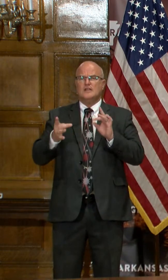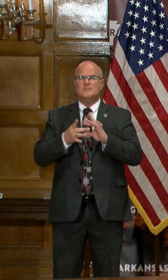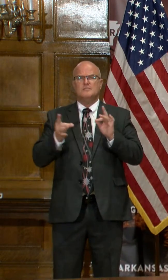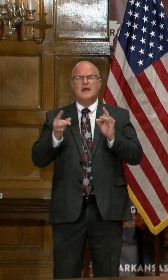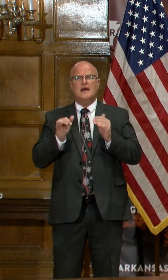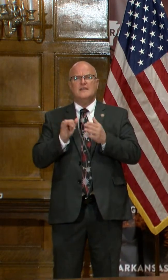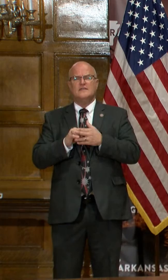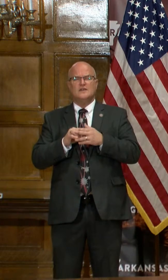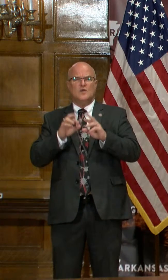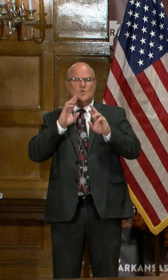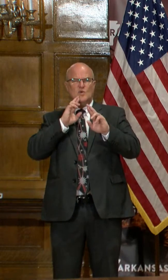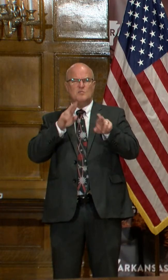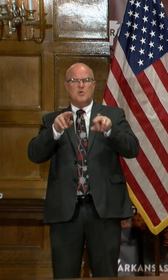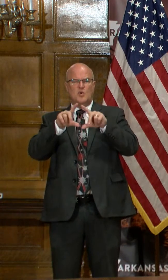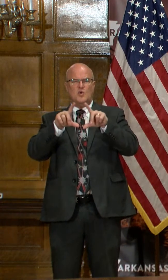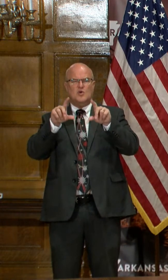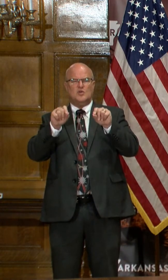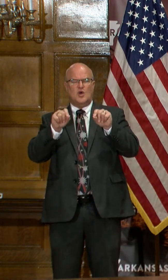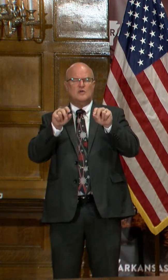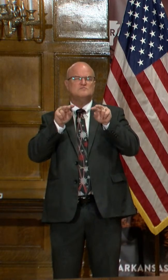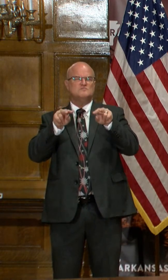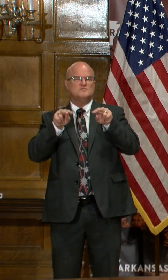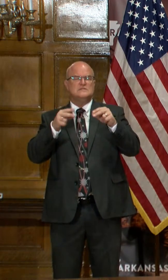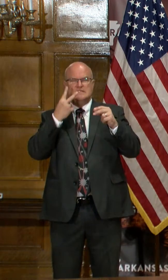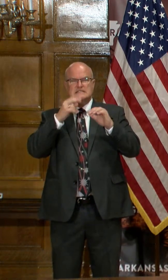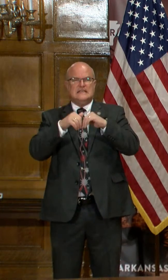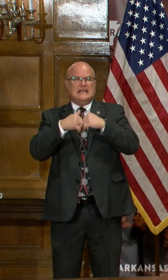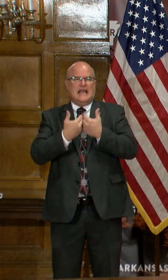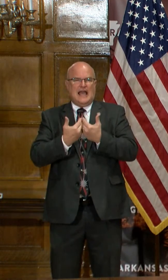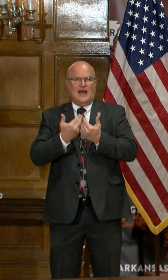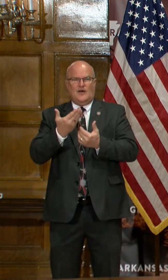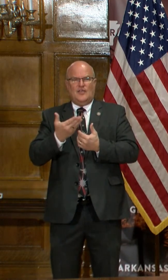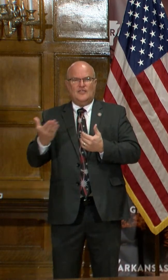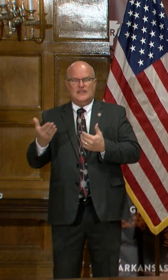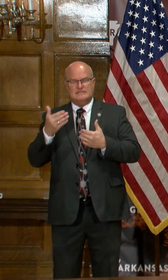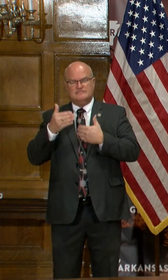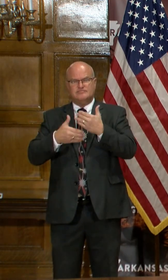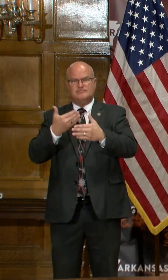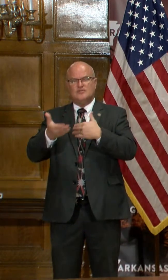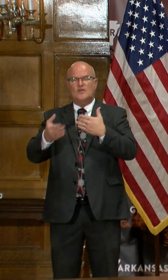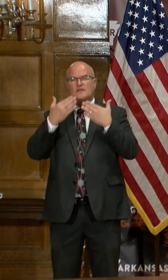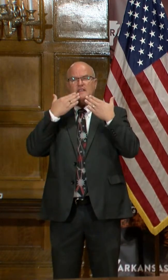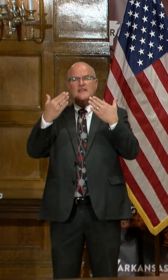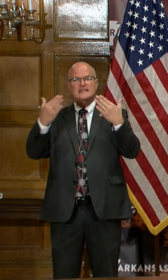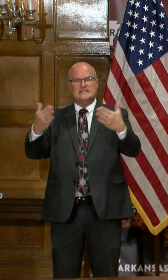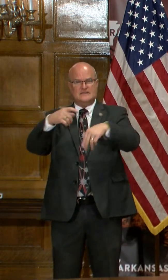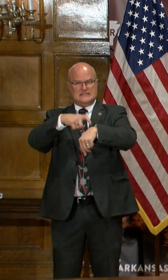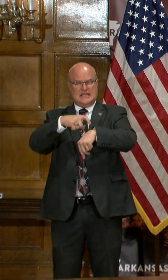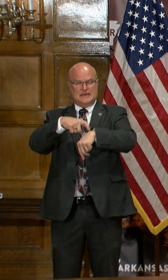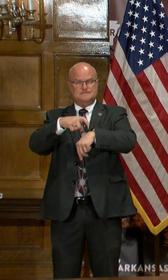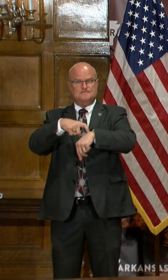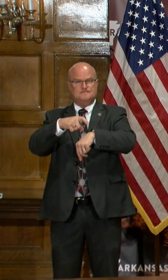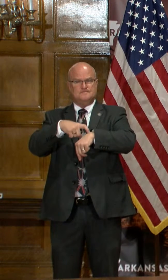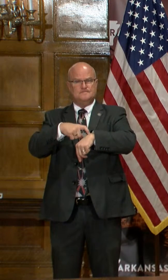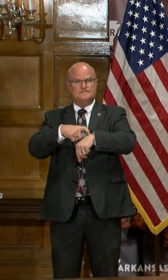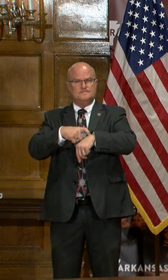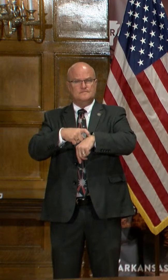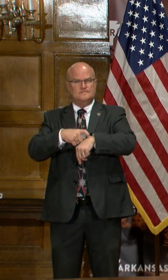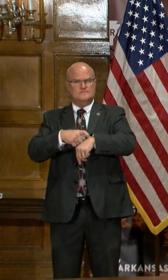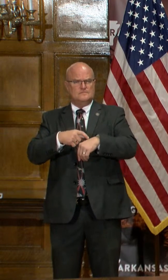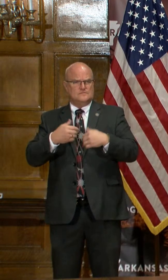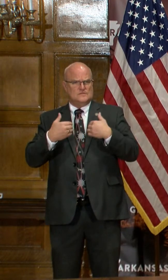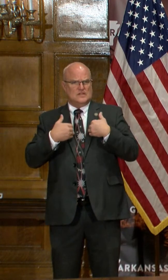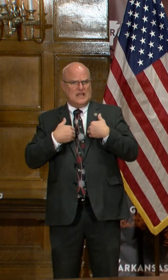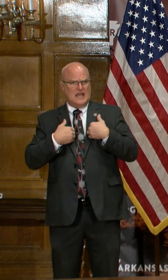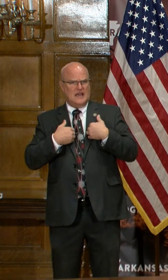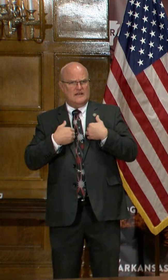of the report card you're going to be watching for to see how things went over Thanksgiving. Wanted to see if you could kind of